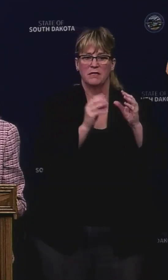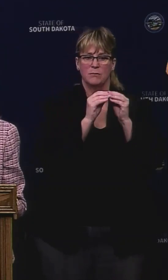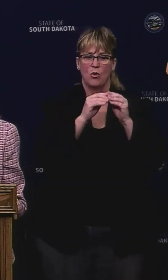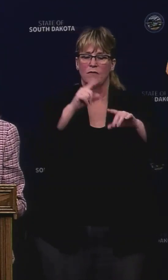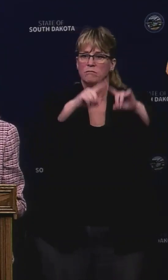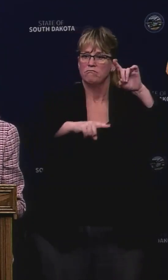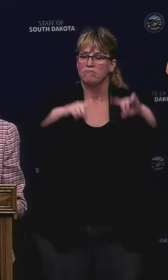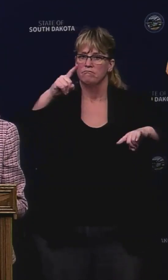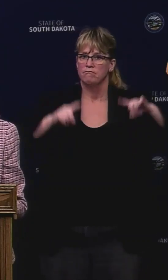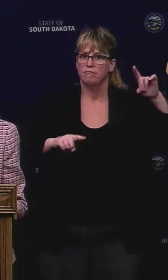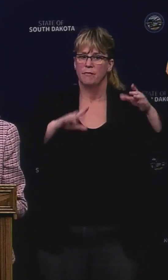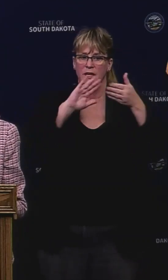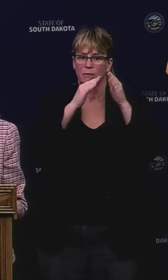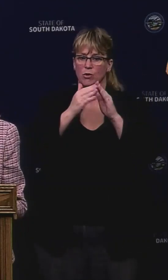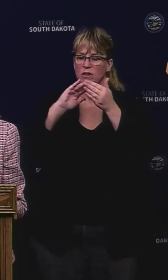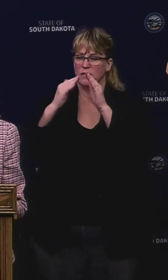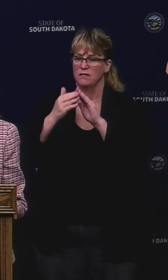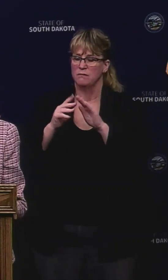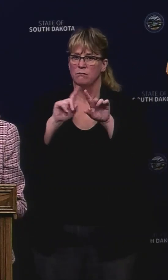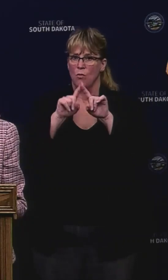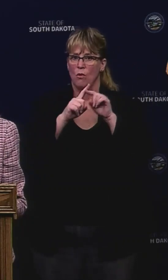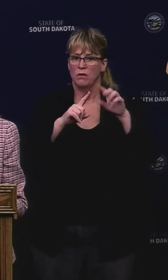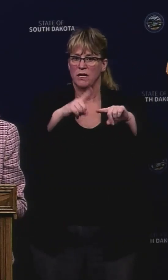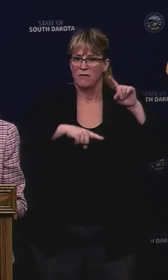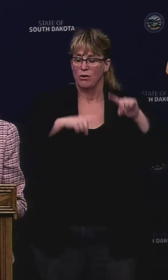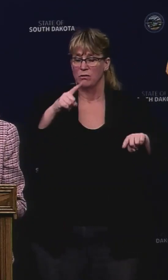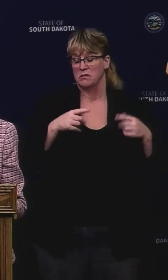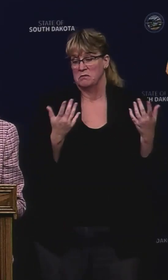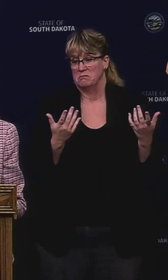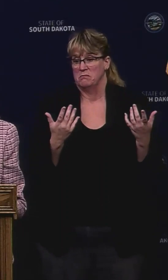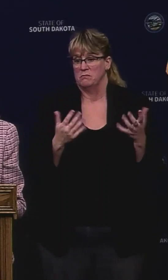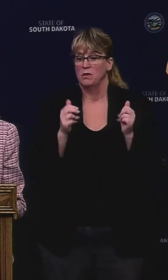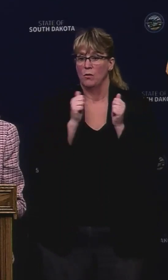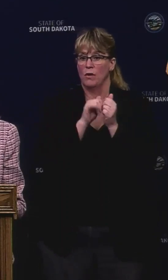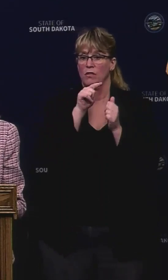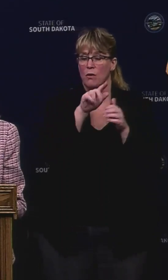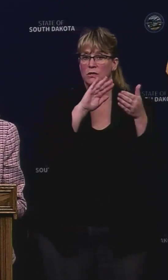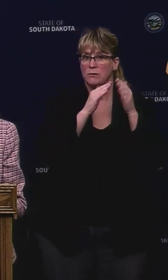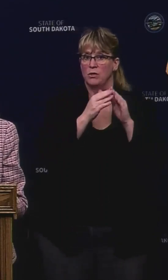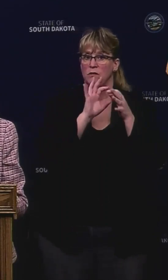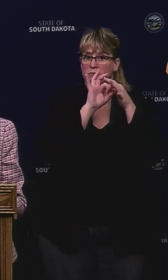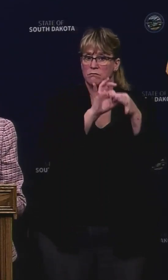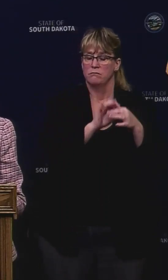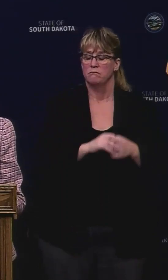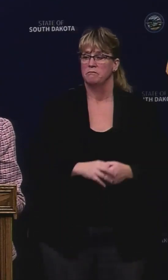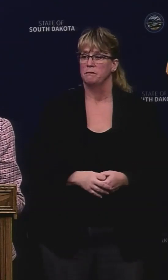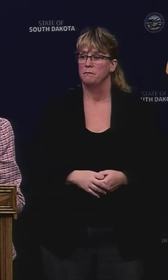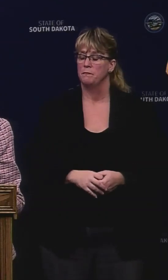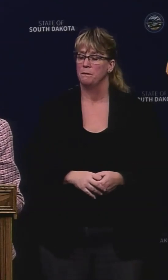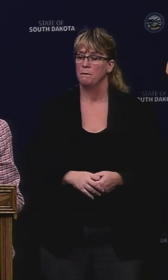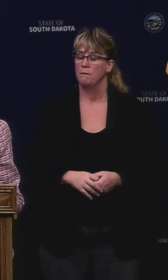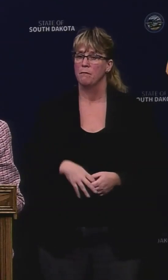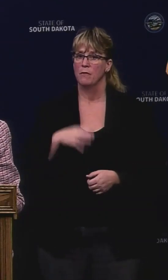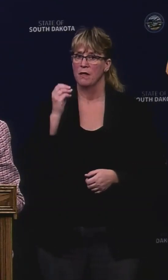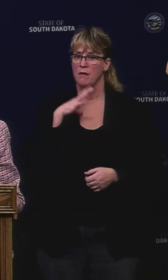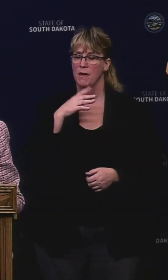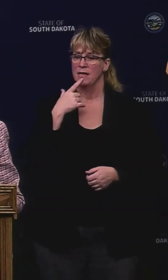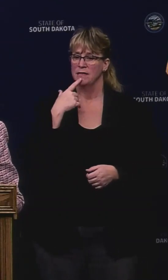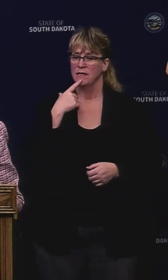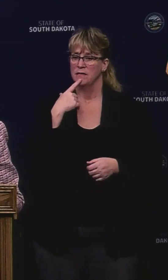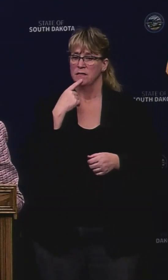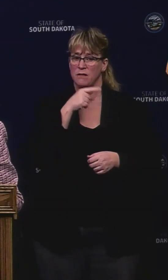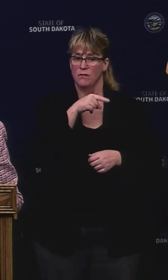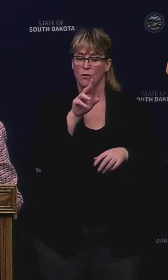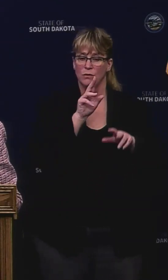diverse communities and, just tied to the diversity of those communities. I mean, are a lot of those people workers at the